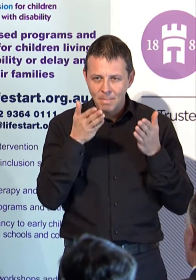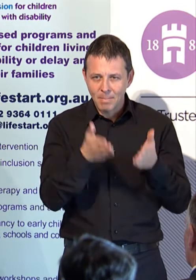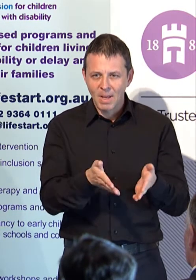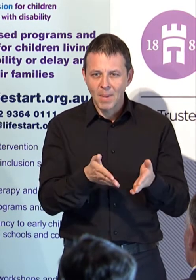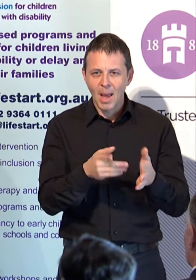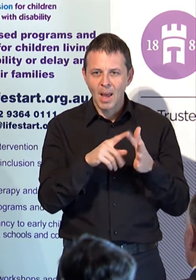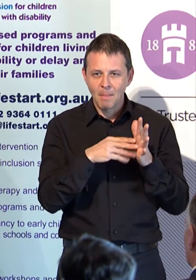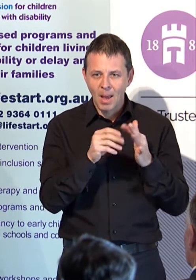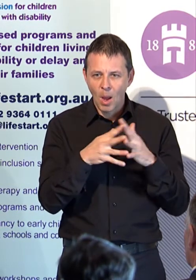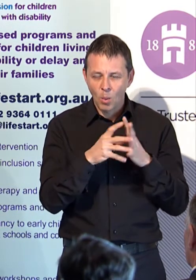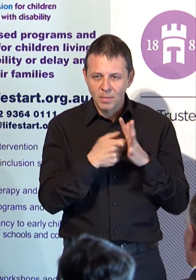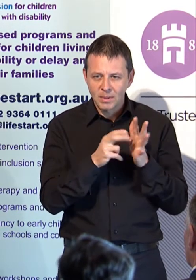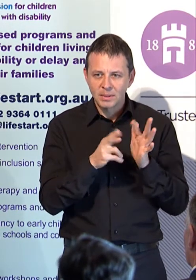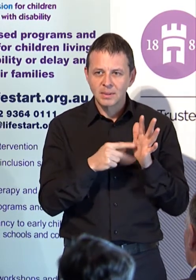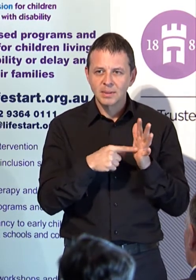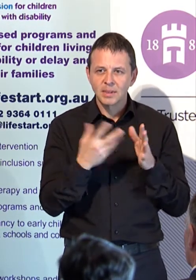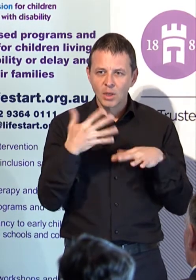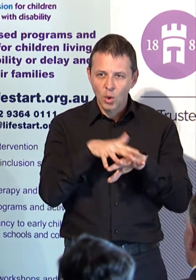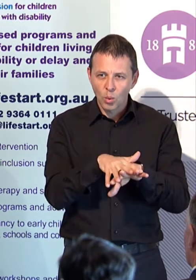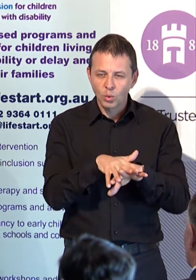inclusion, delivered in a culture of